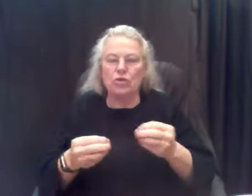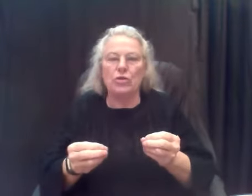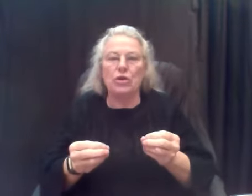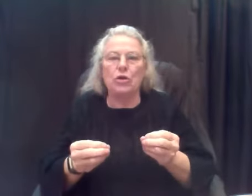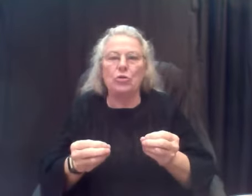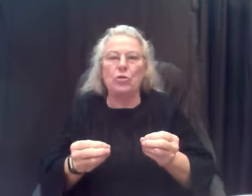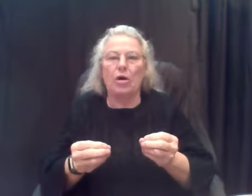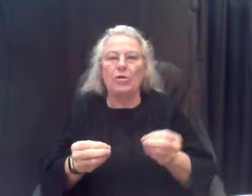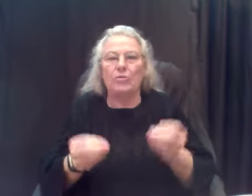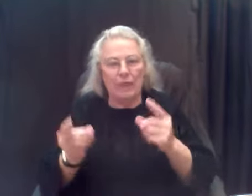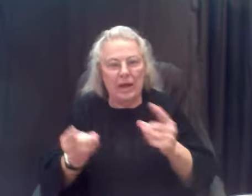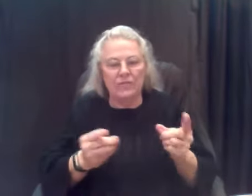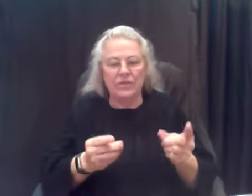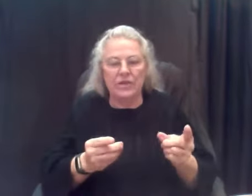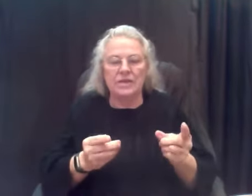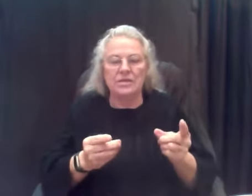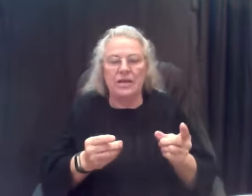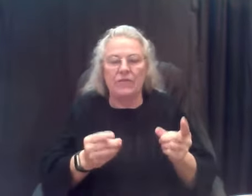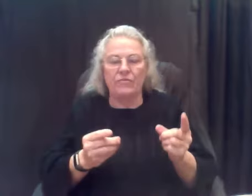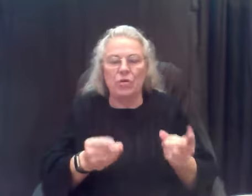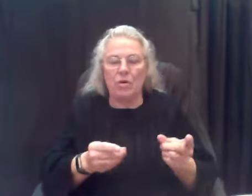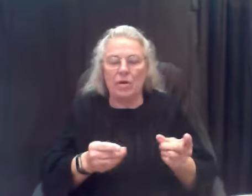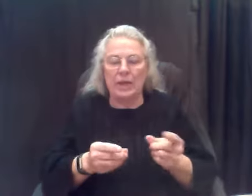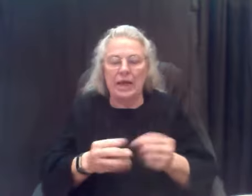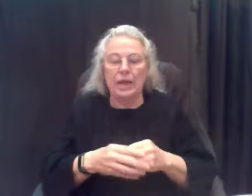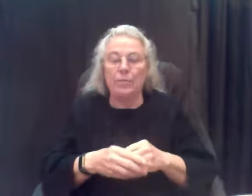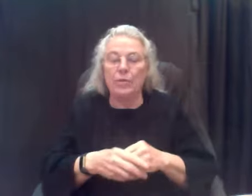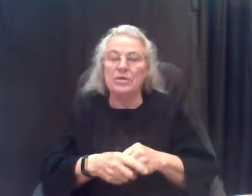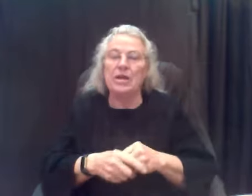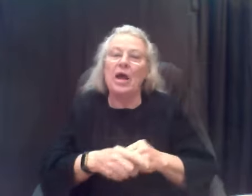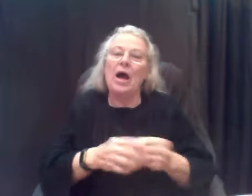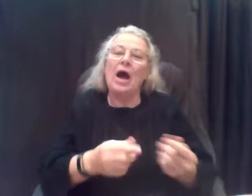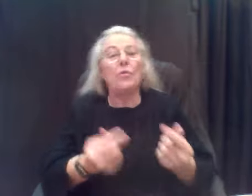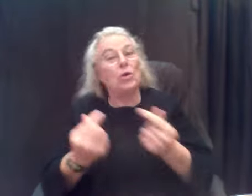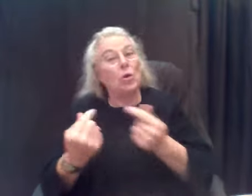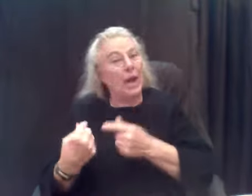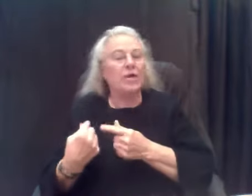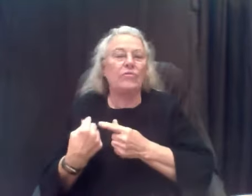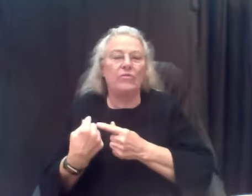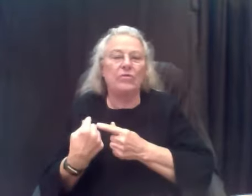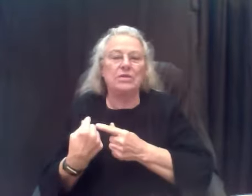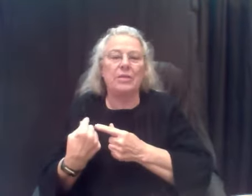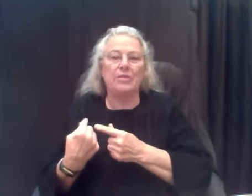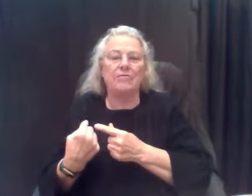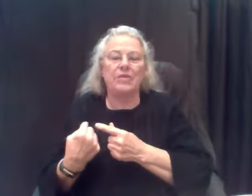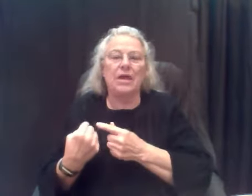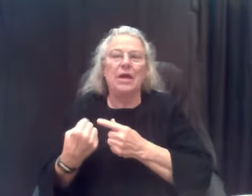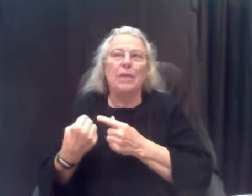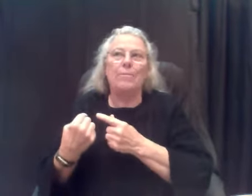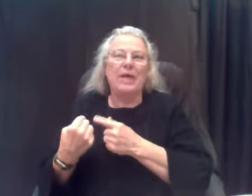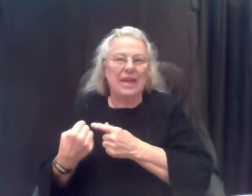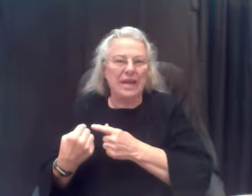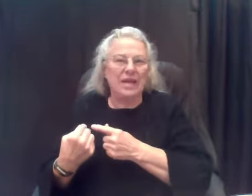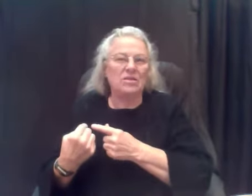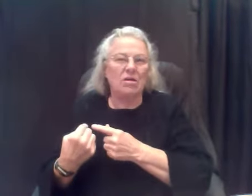that you are ready for this. If you are a beginning person, I would go back and review some of the beginning songs